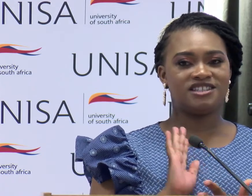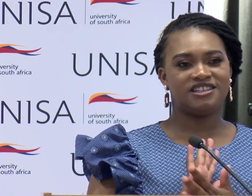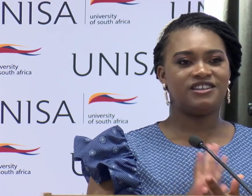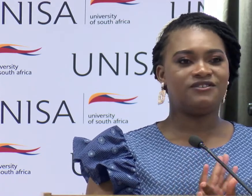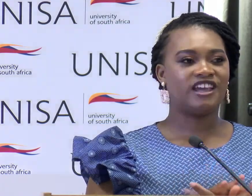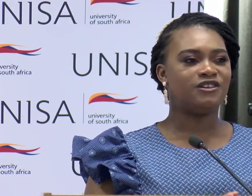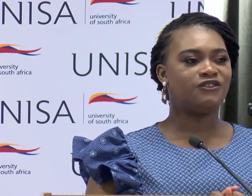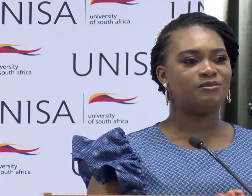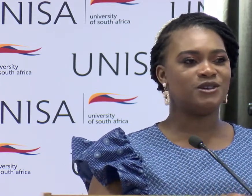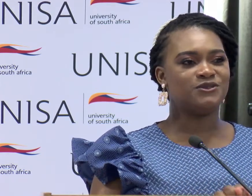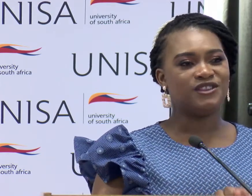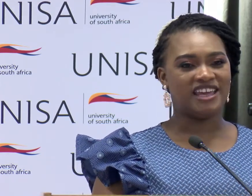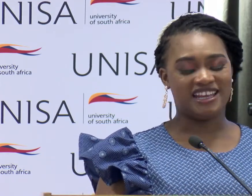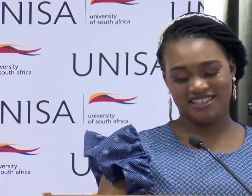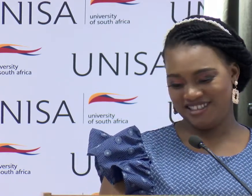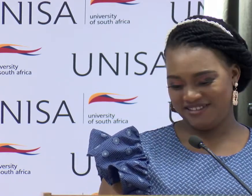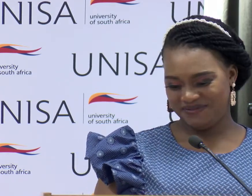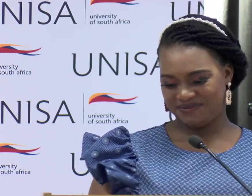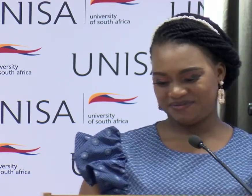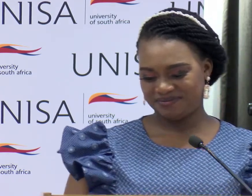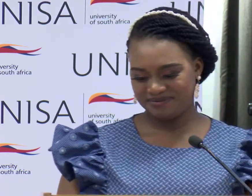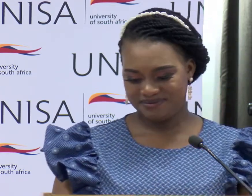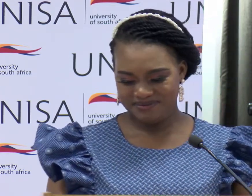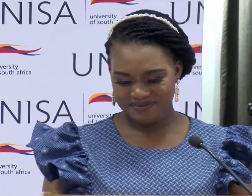you just give a round of applause for that?